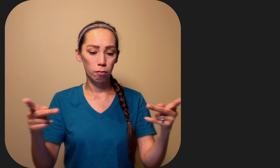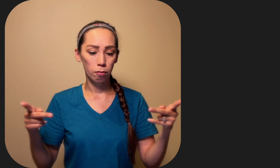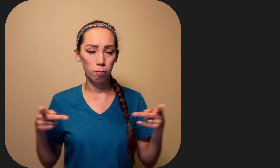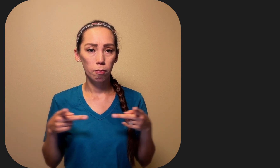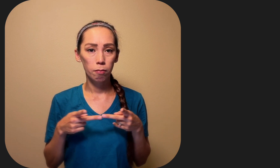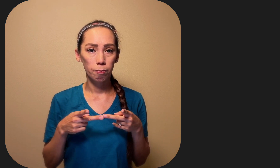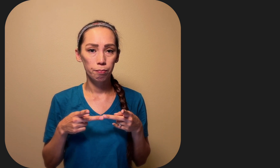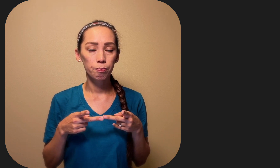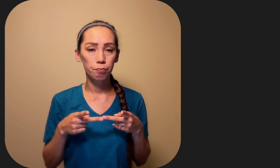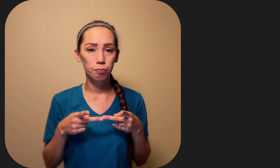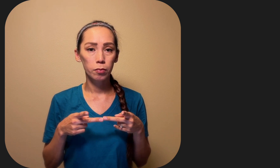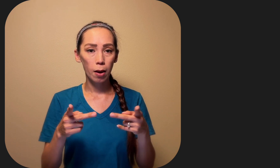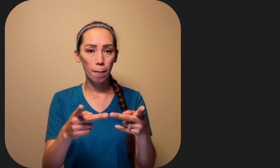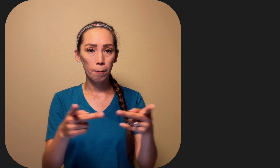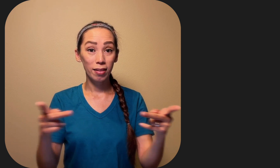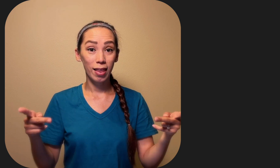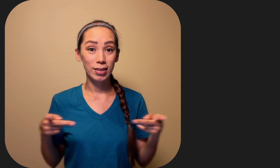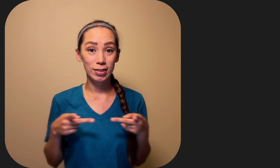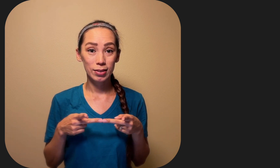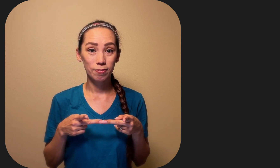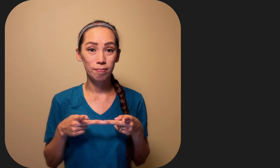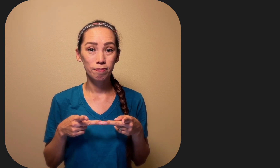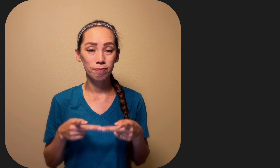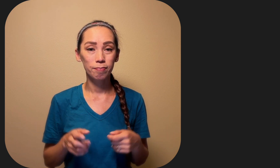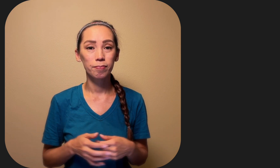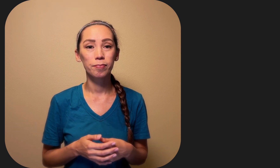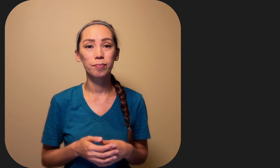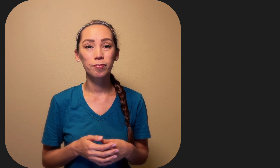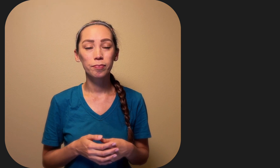from the forward and then closer to me.